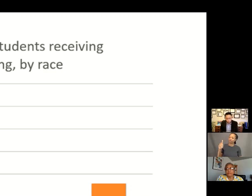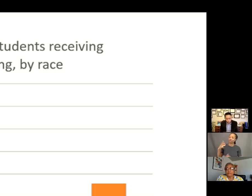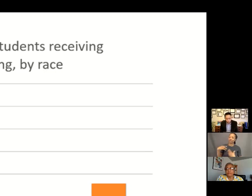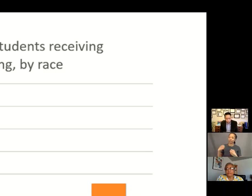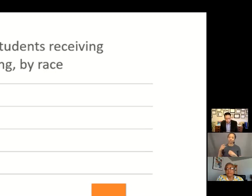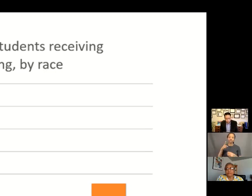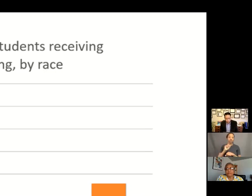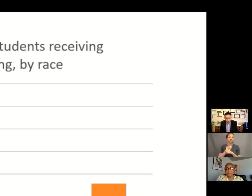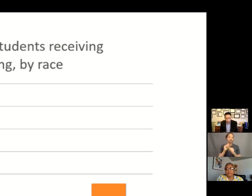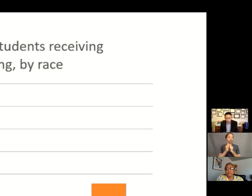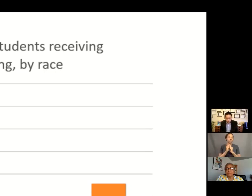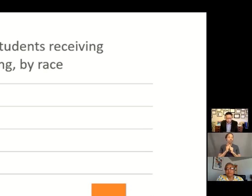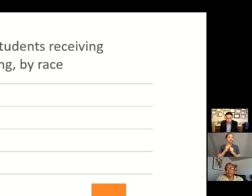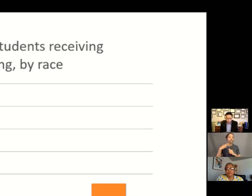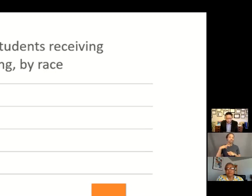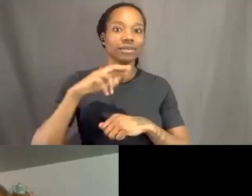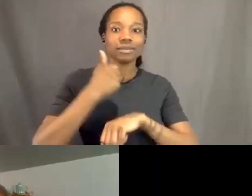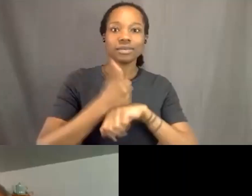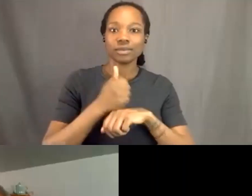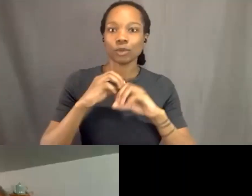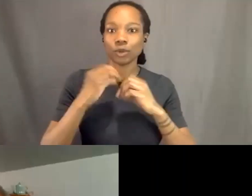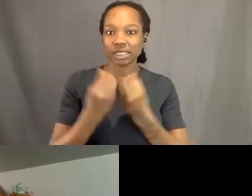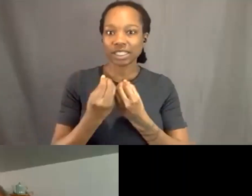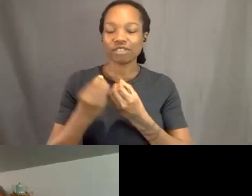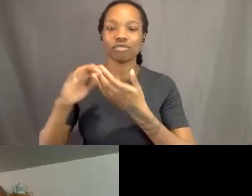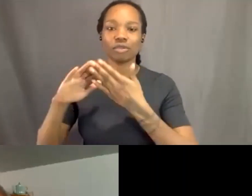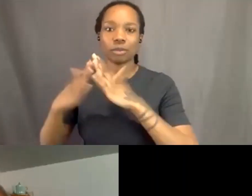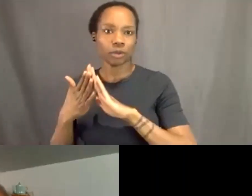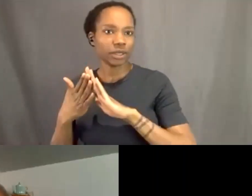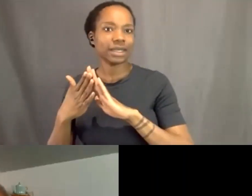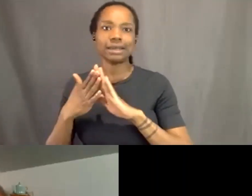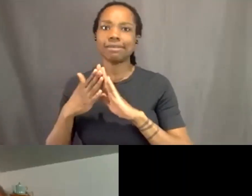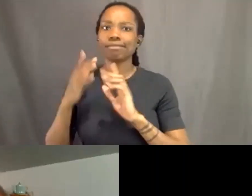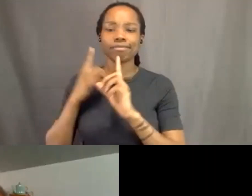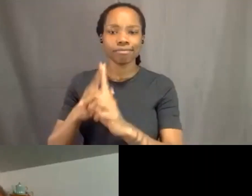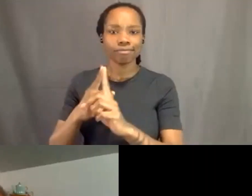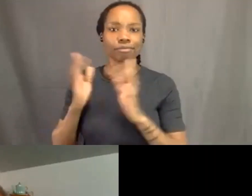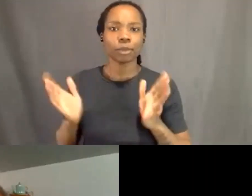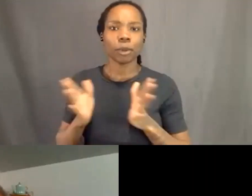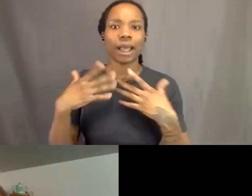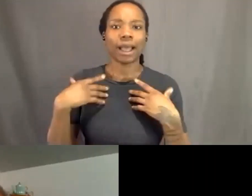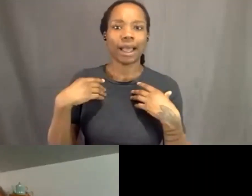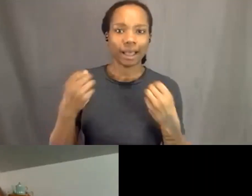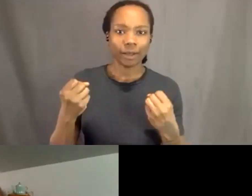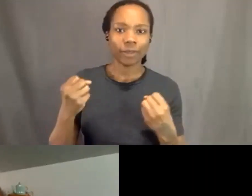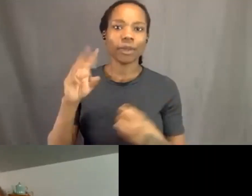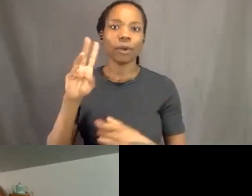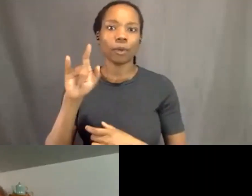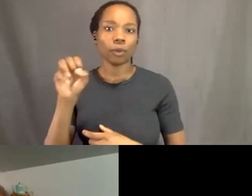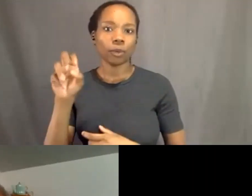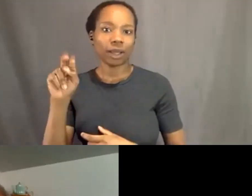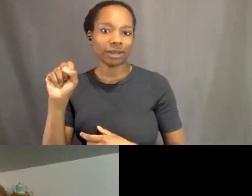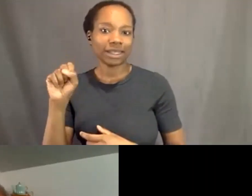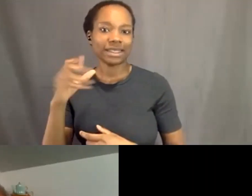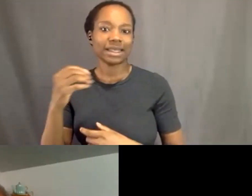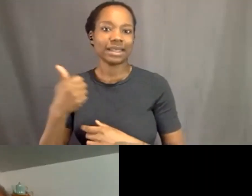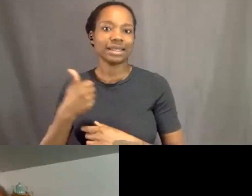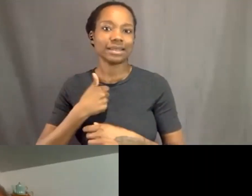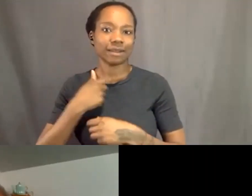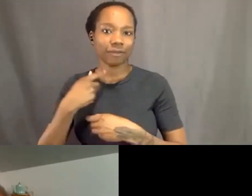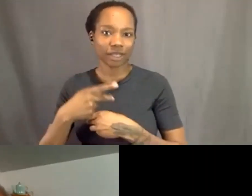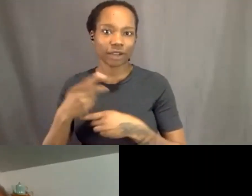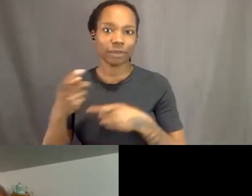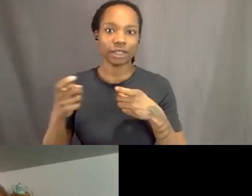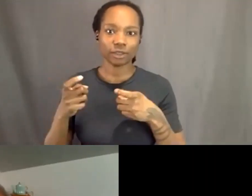influencers to promote health, wellness, and self-care management. She focuses on alleviating healthcare disparities through a variety of